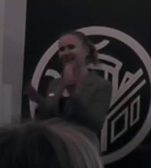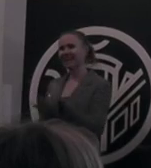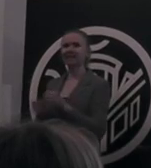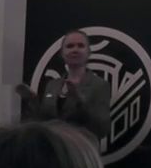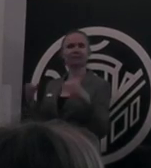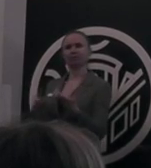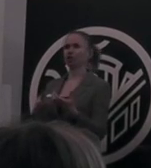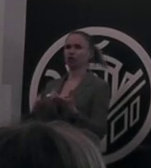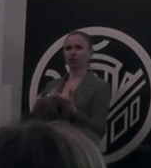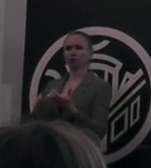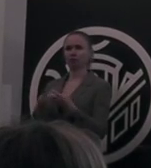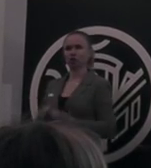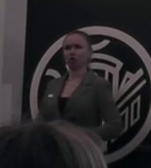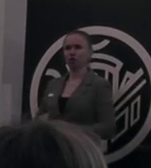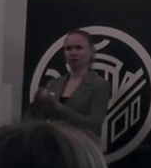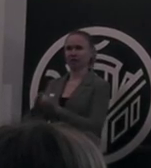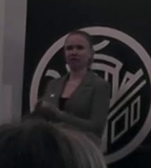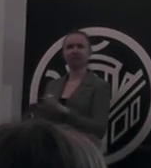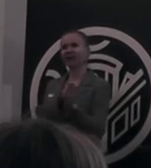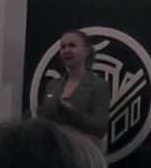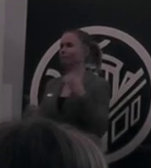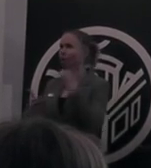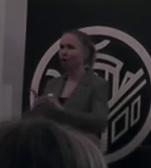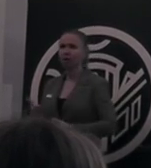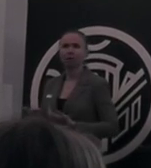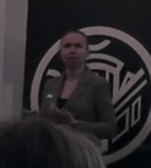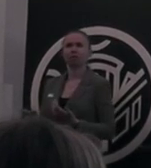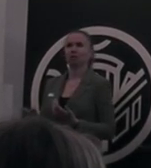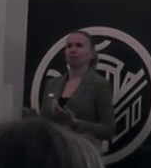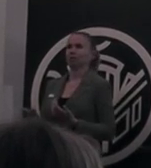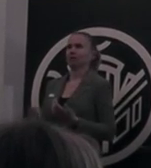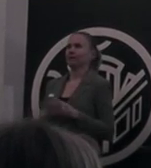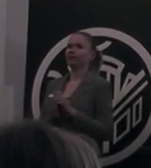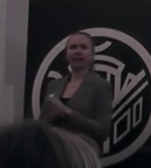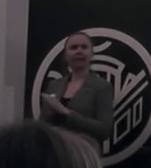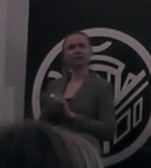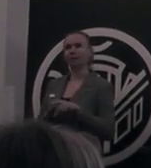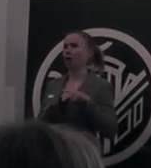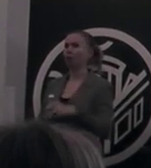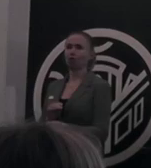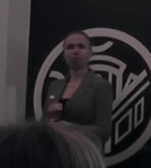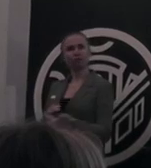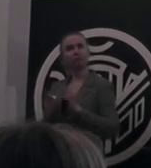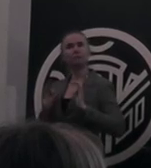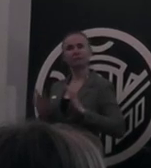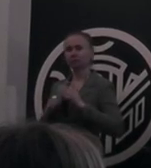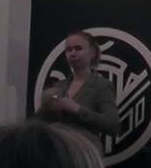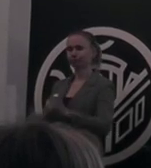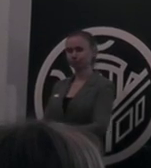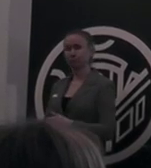community, but it went off, it wasn't violent, it wasn't disruptive, it was okay.